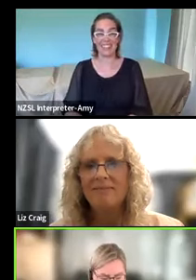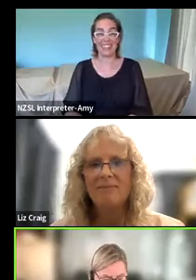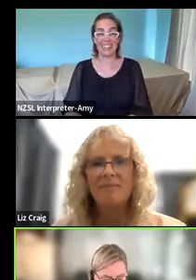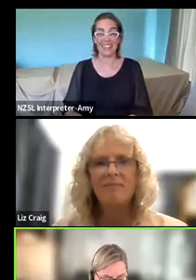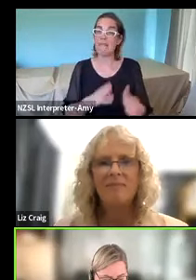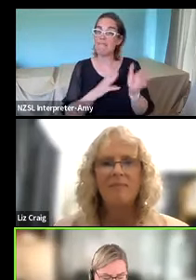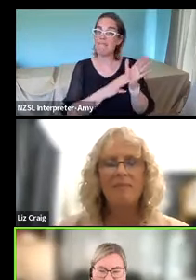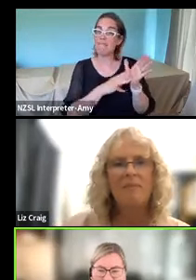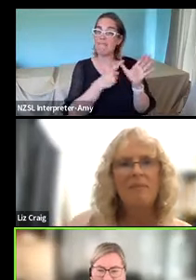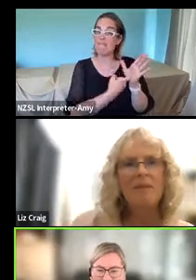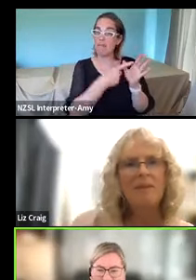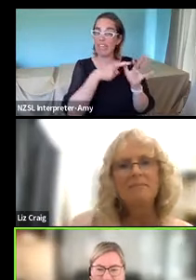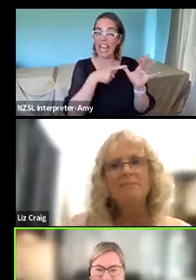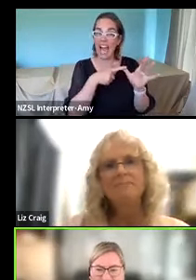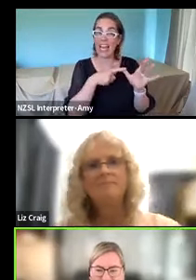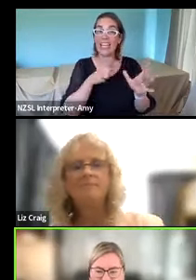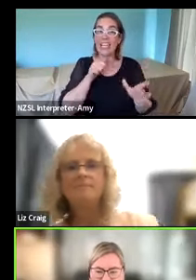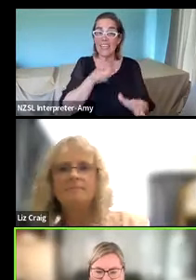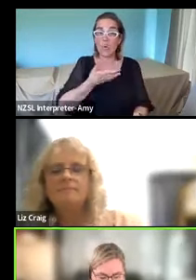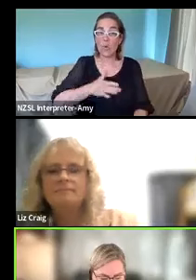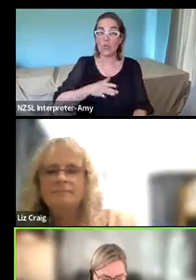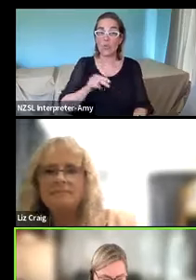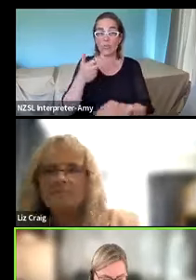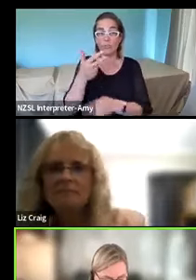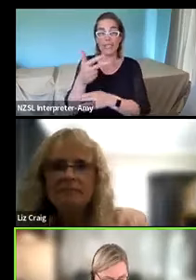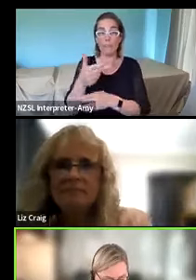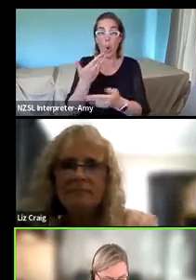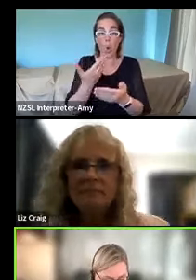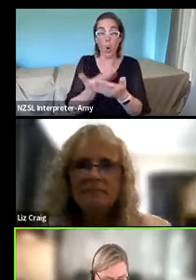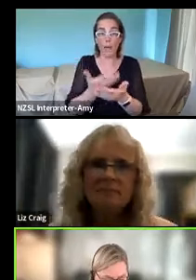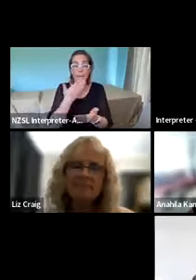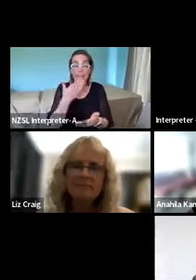Maria, if you'd like to turn on your screen and